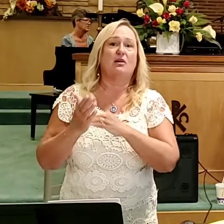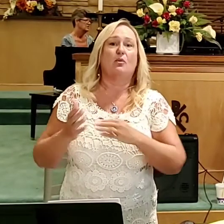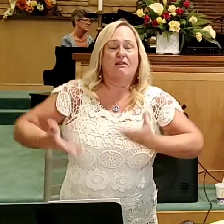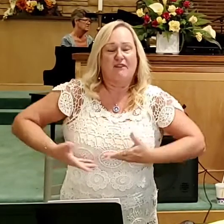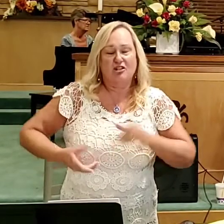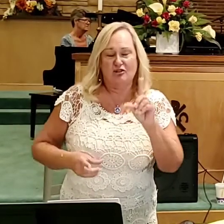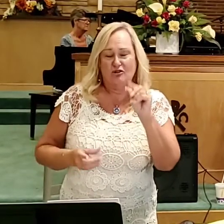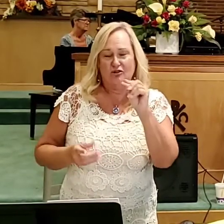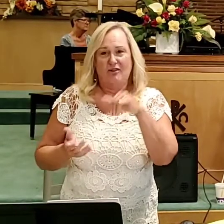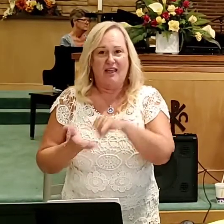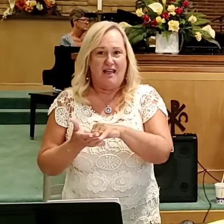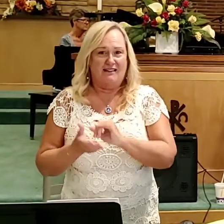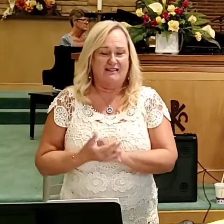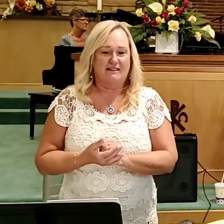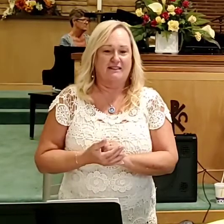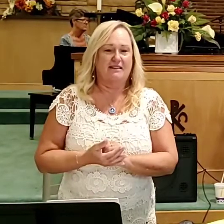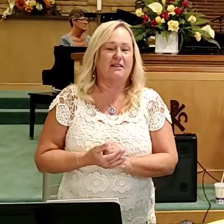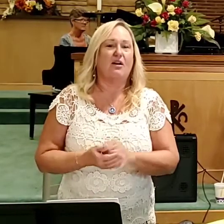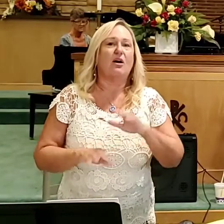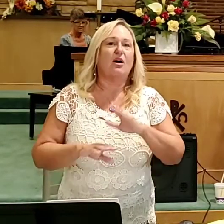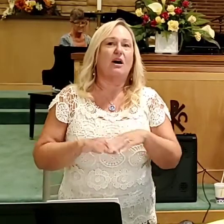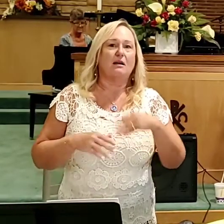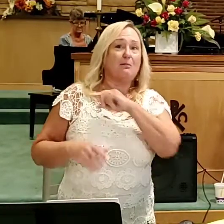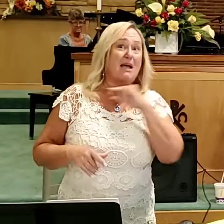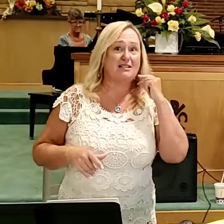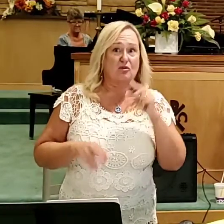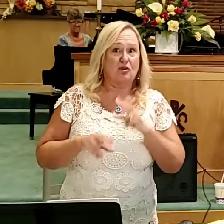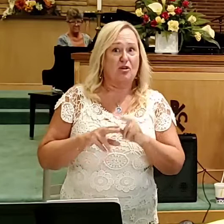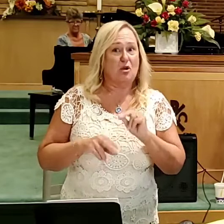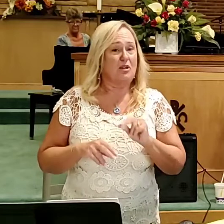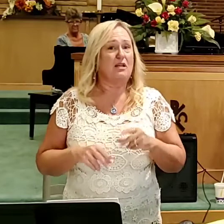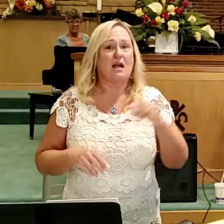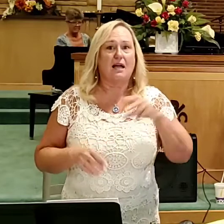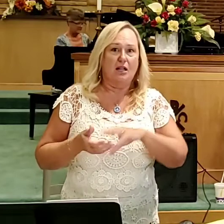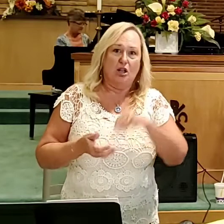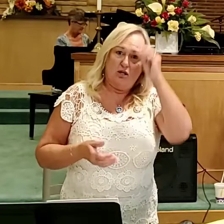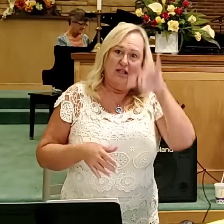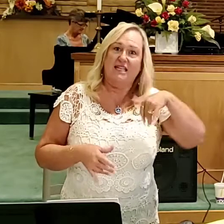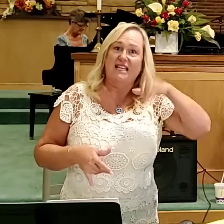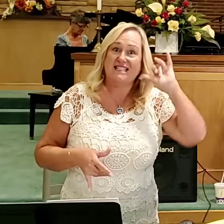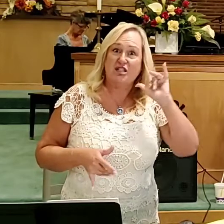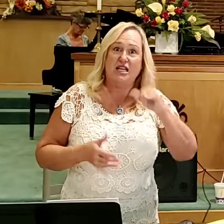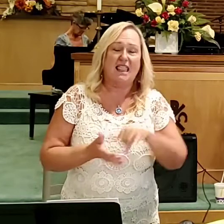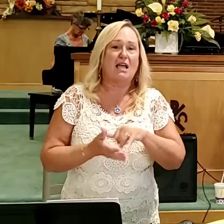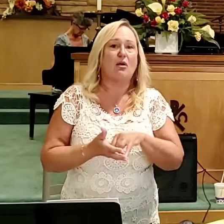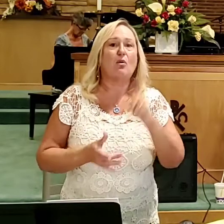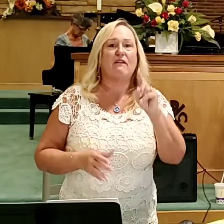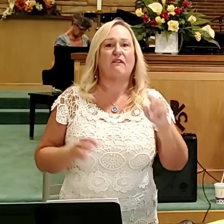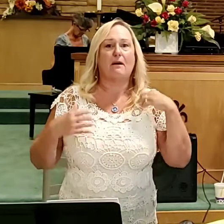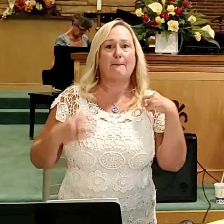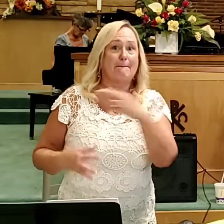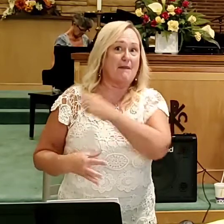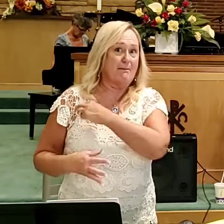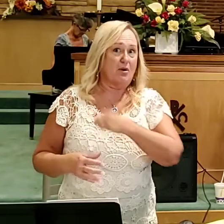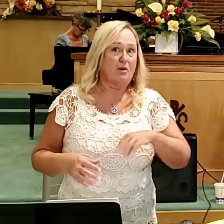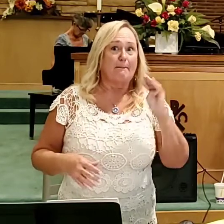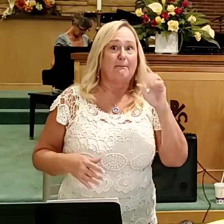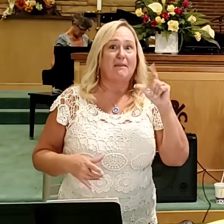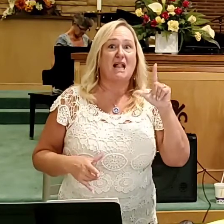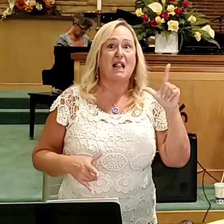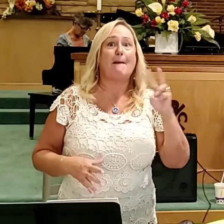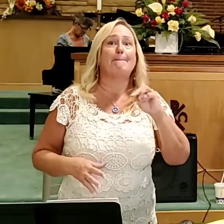invite you to do that. On a pastoral note on that, I learned yesterday that one of our members, Bill